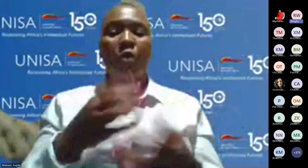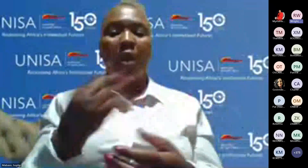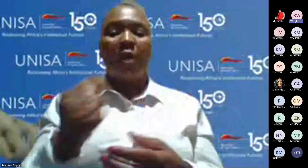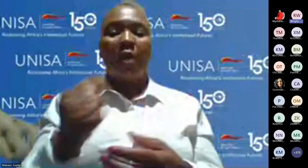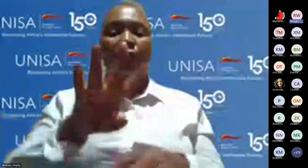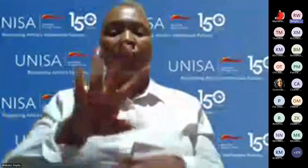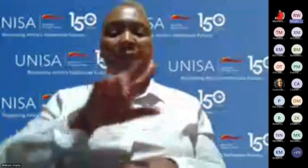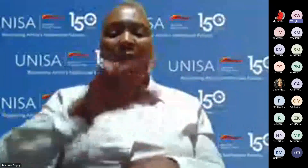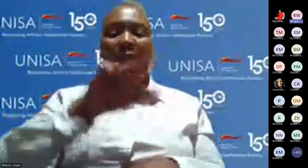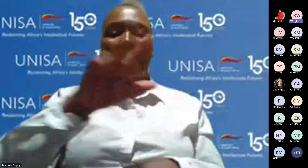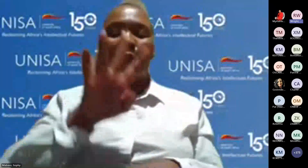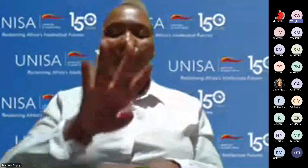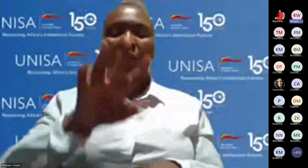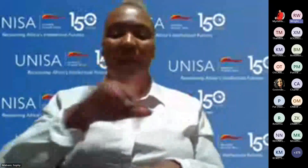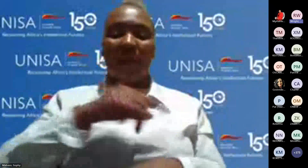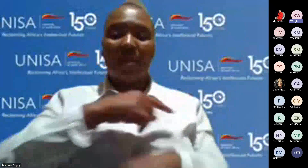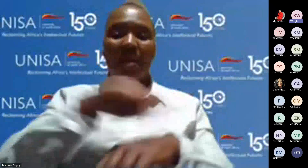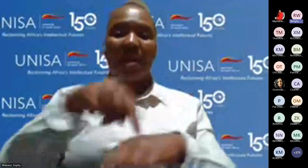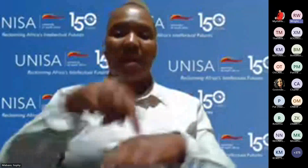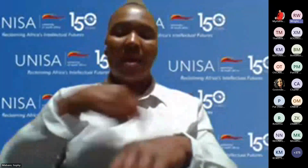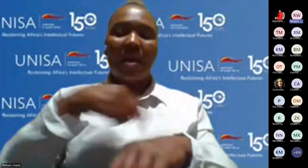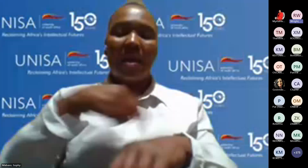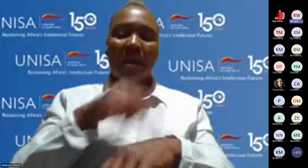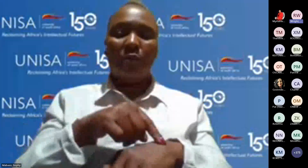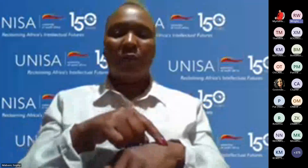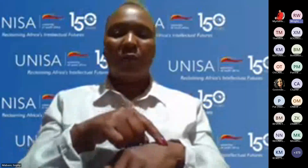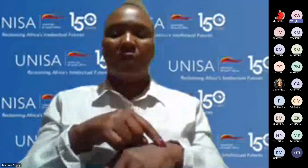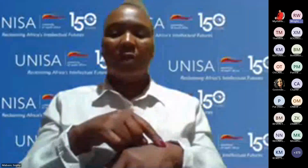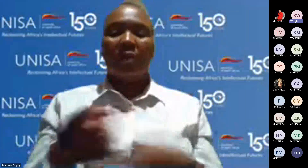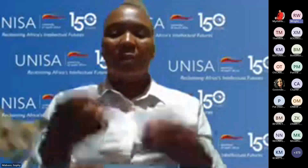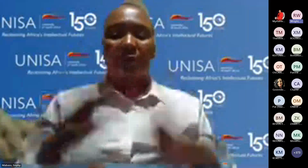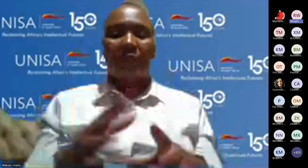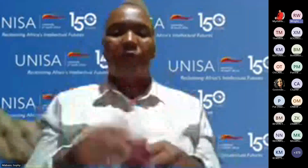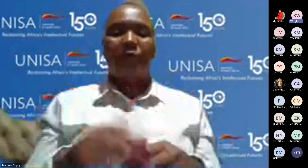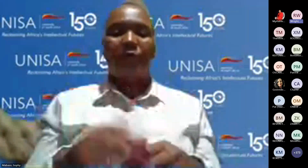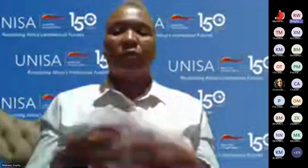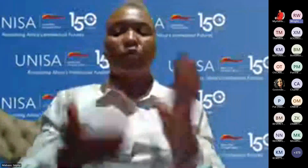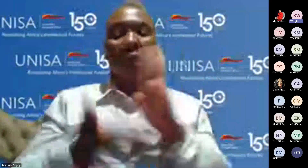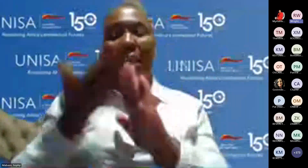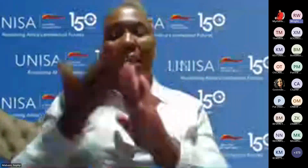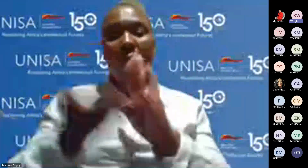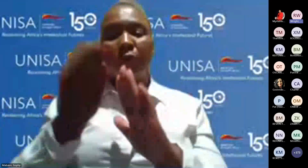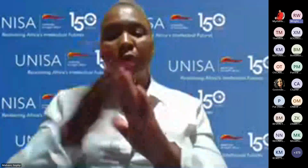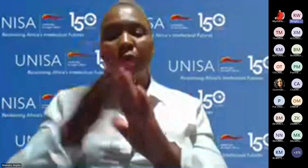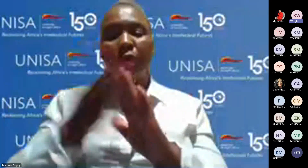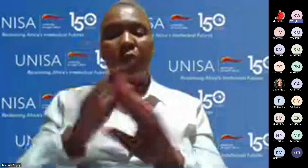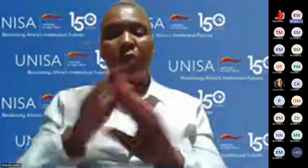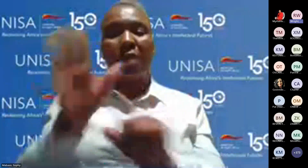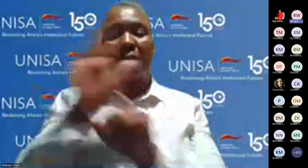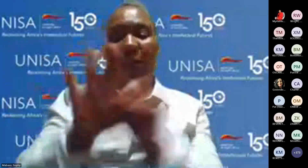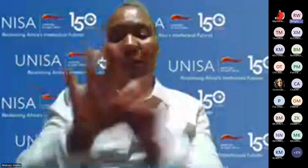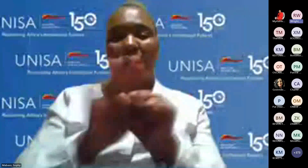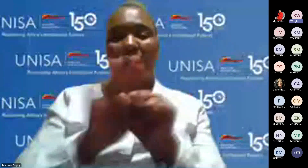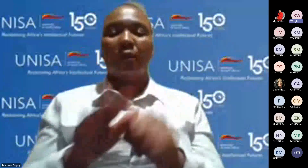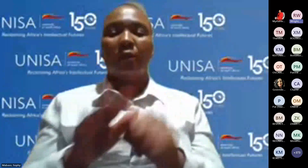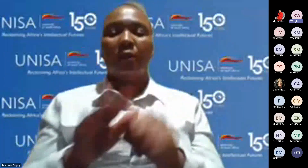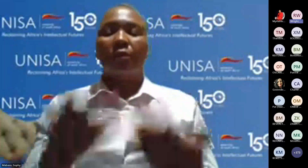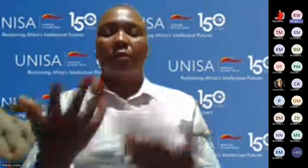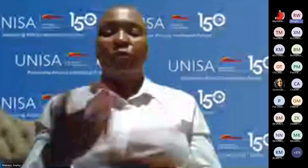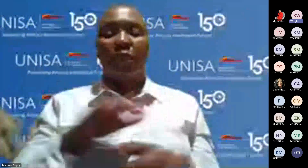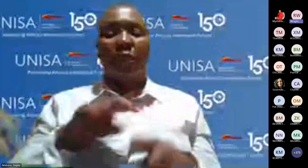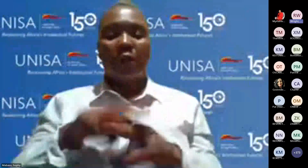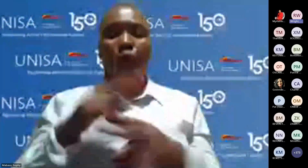submit. The app can, if you lost connection or anything like that, it will upload in the background all the documentation. Then you've